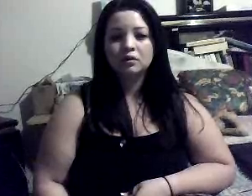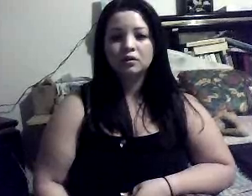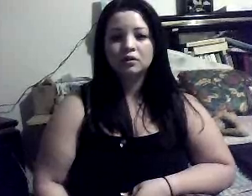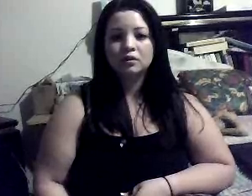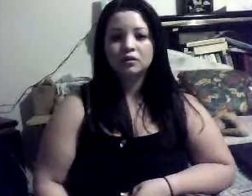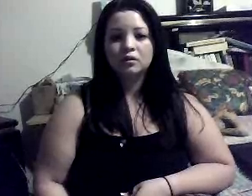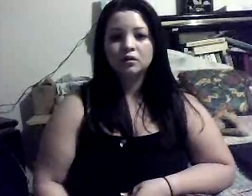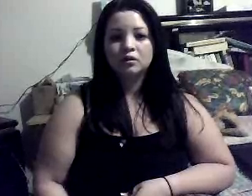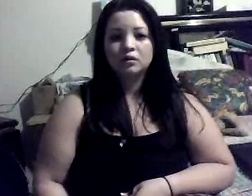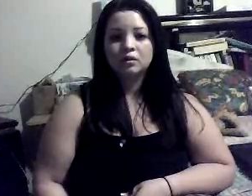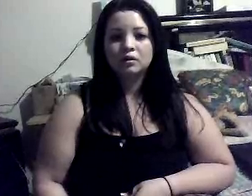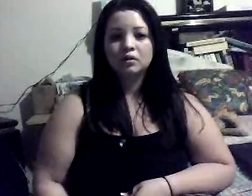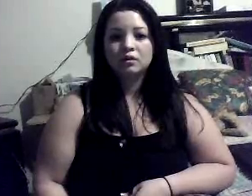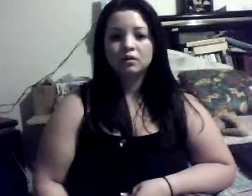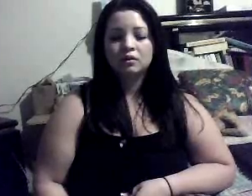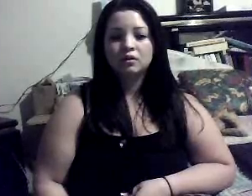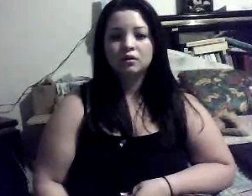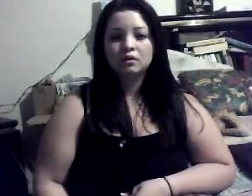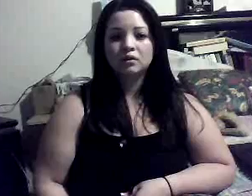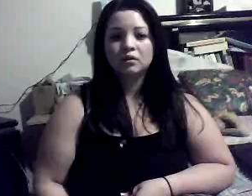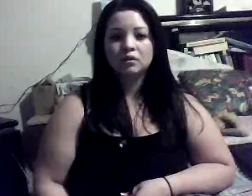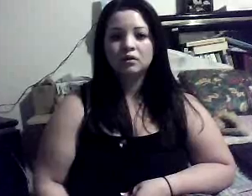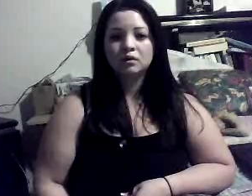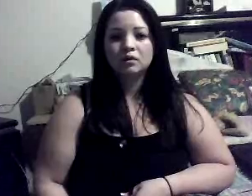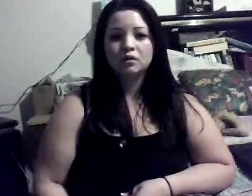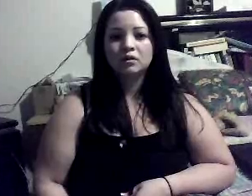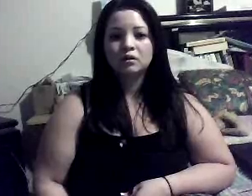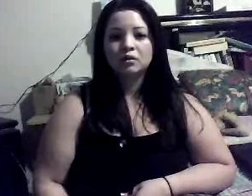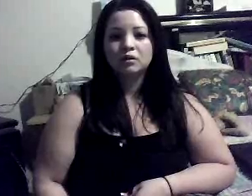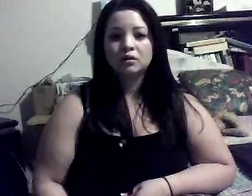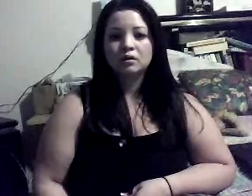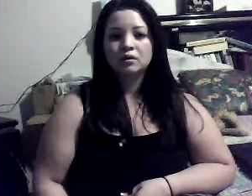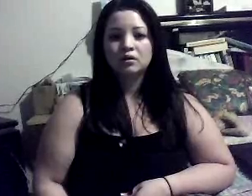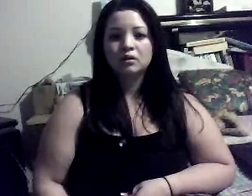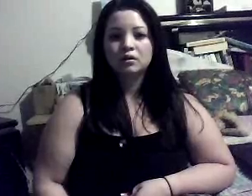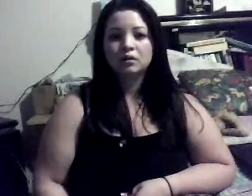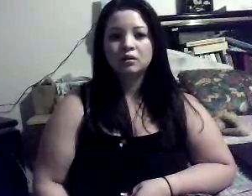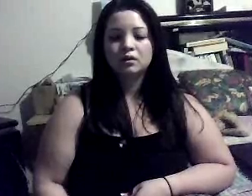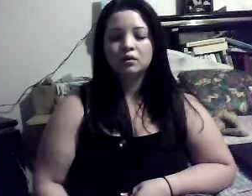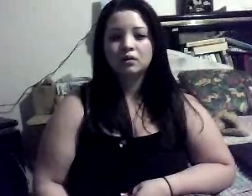my mother-in-law, which has been in the family many, many years, and we still have it today.